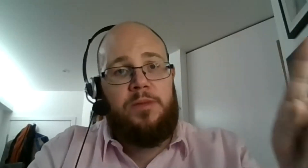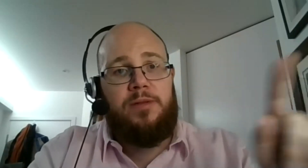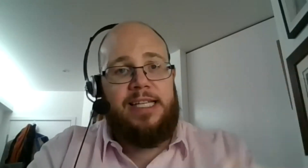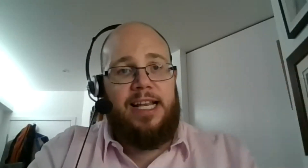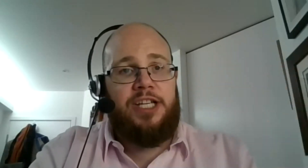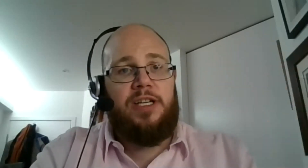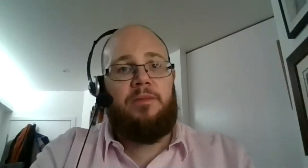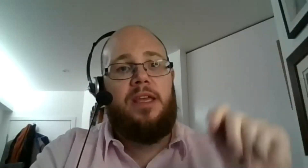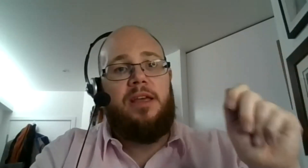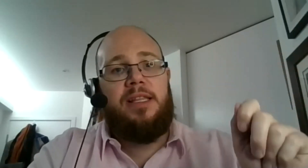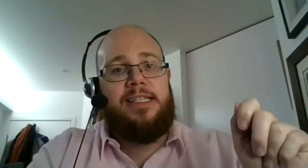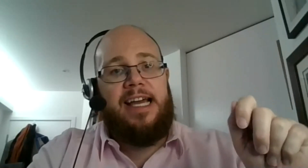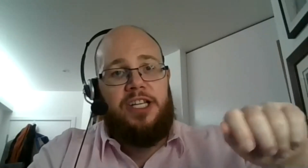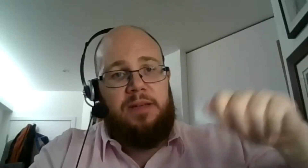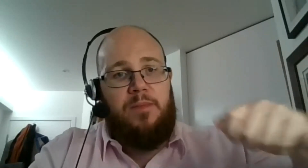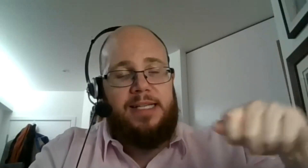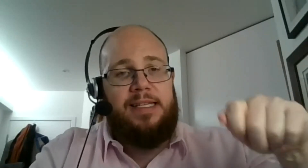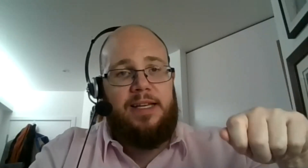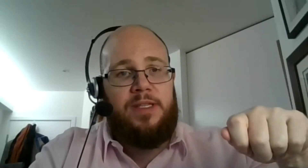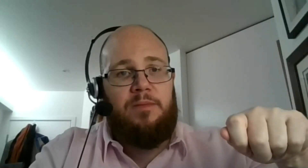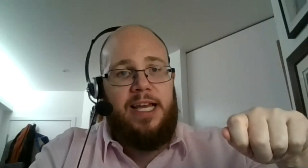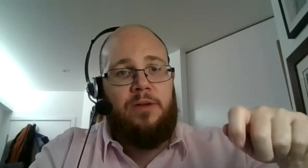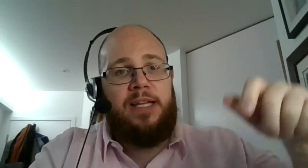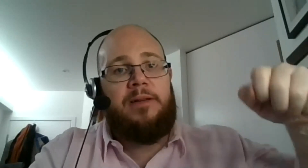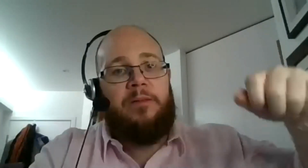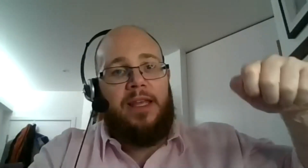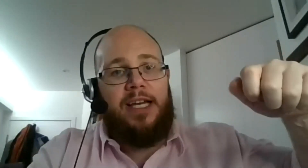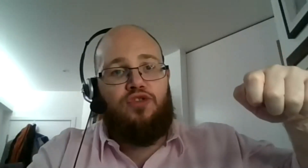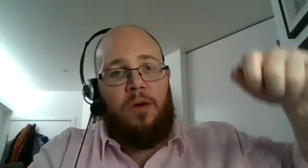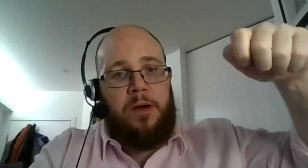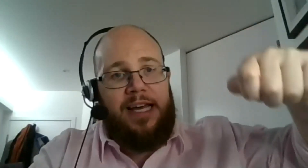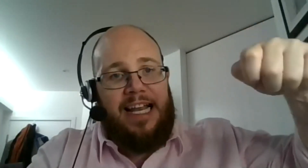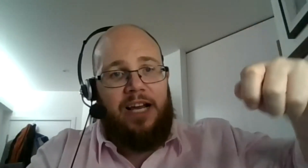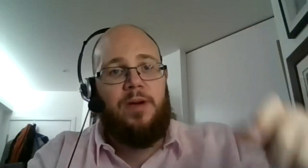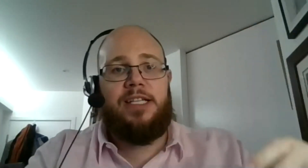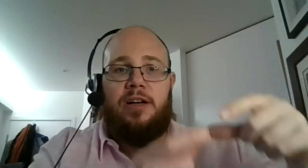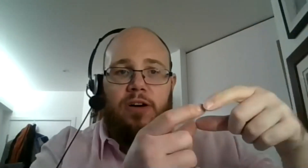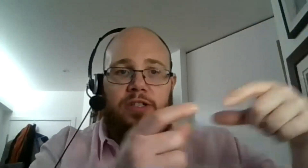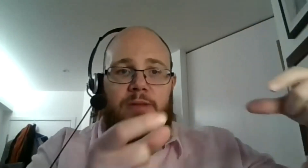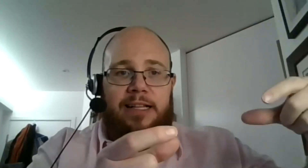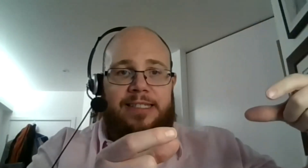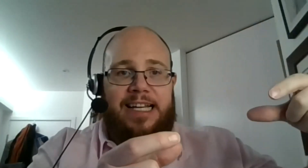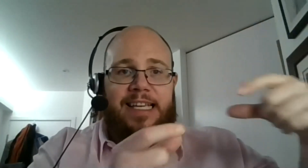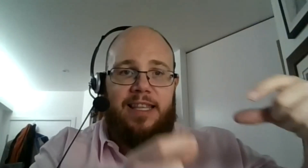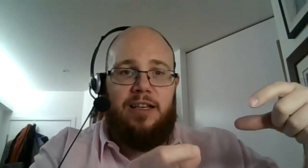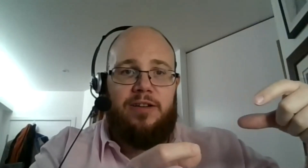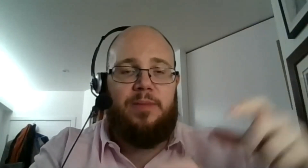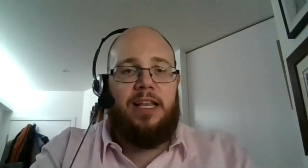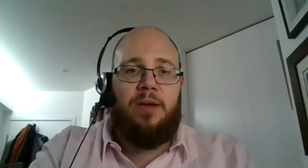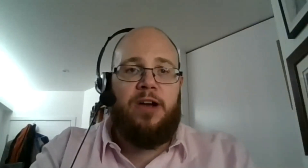to a technician. The technician mixes it with some liquid. They drop that liquid onto a little test kit that looks a bit like a